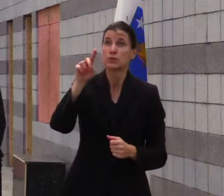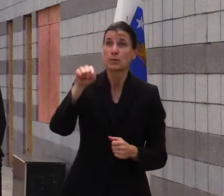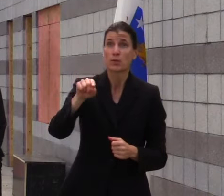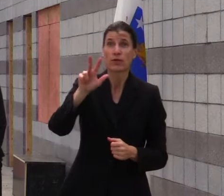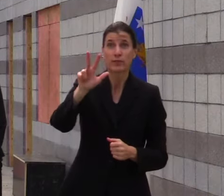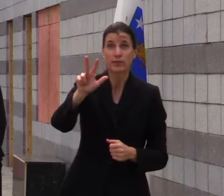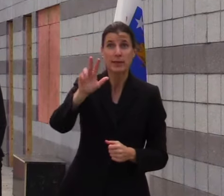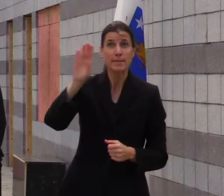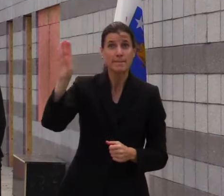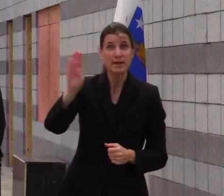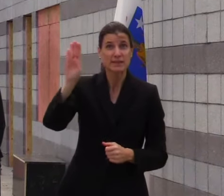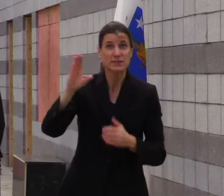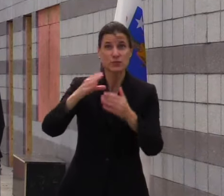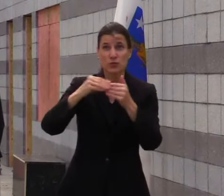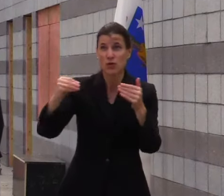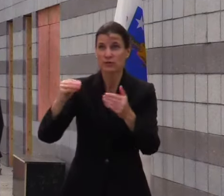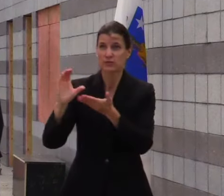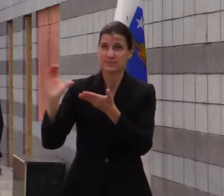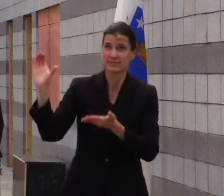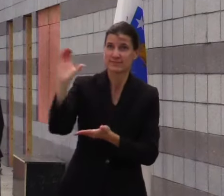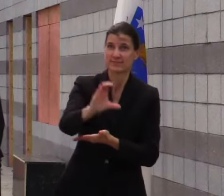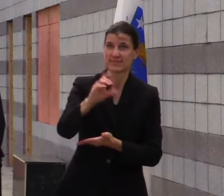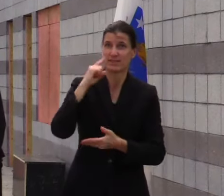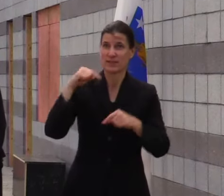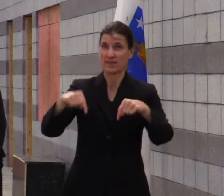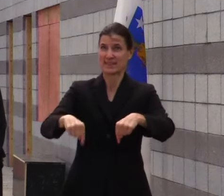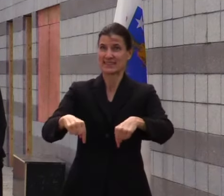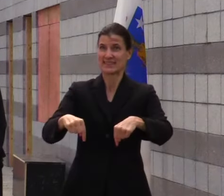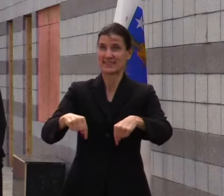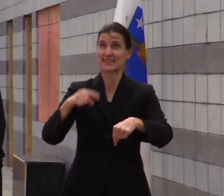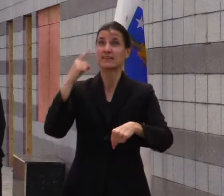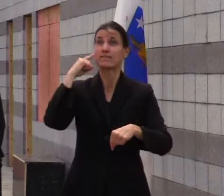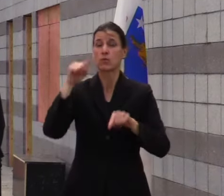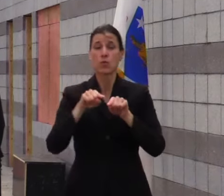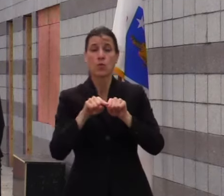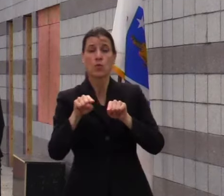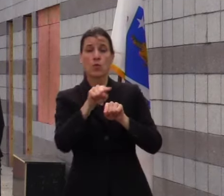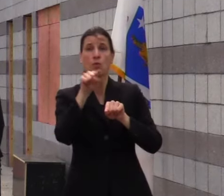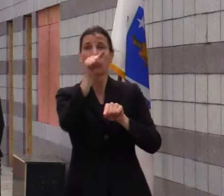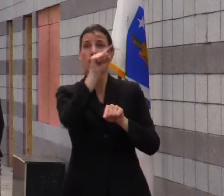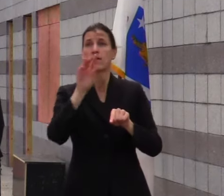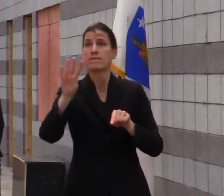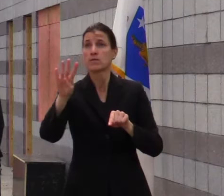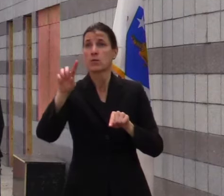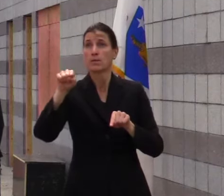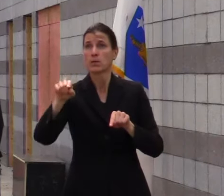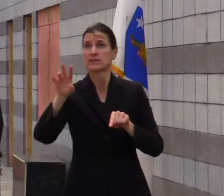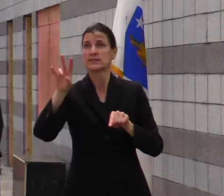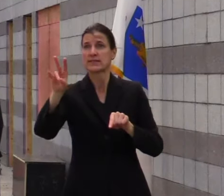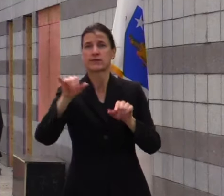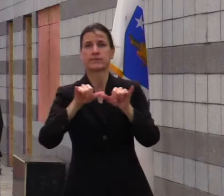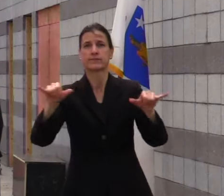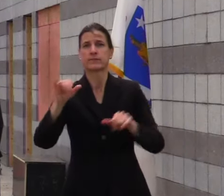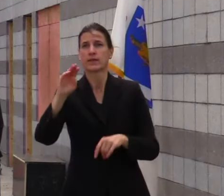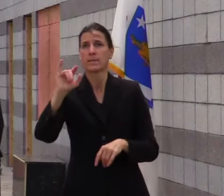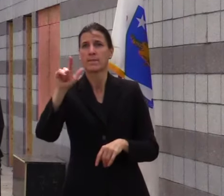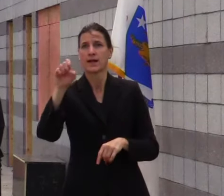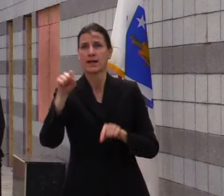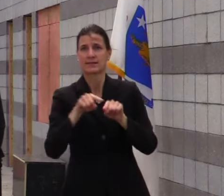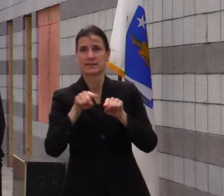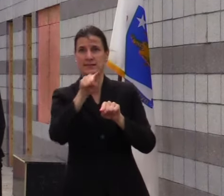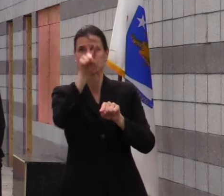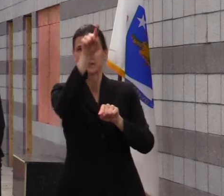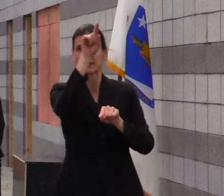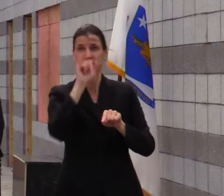Line about 4.7 miles from Lechmere to Union Square in Somerville and College Avenue in Medford. And one of